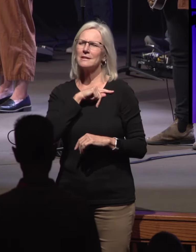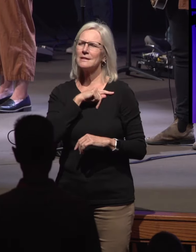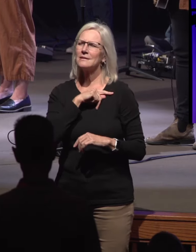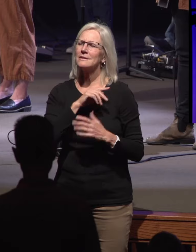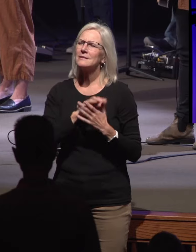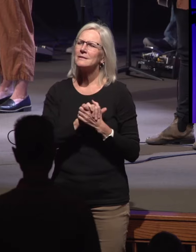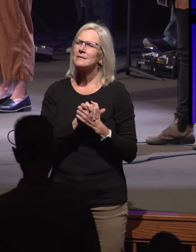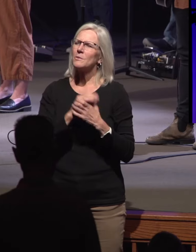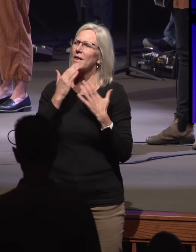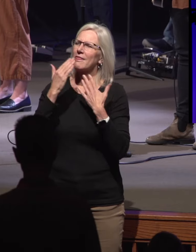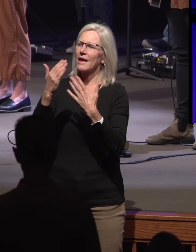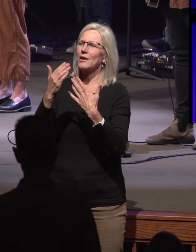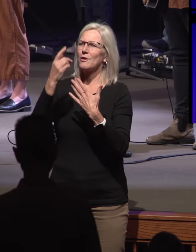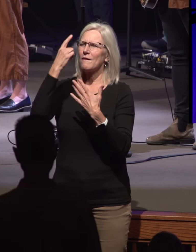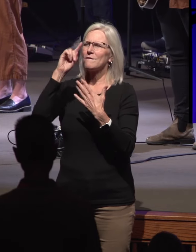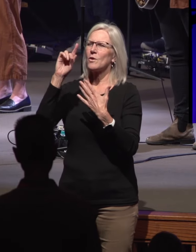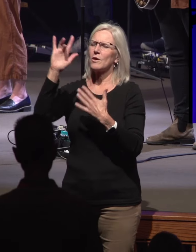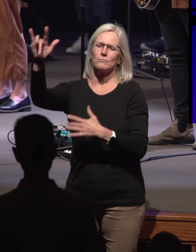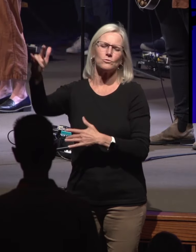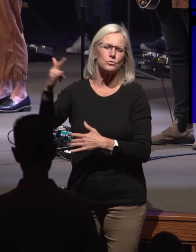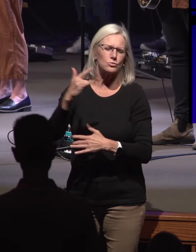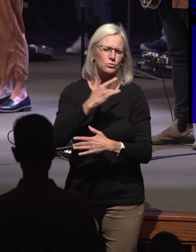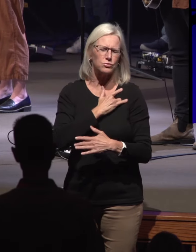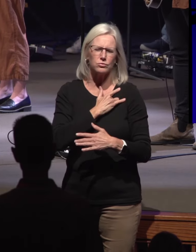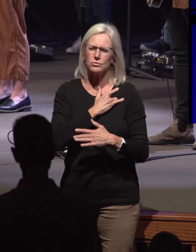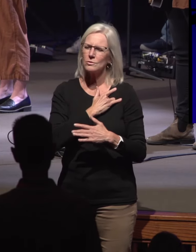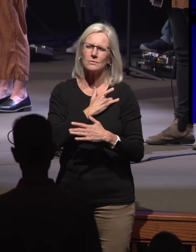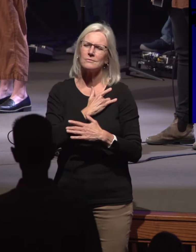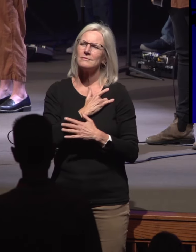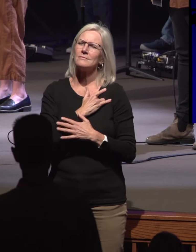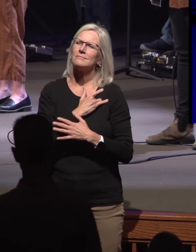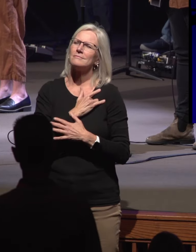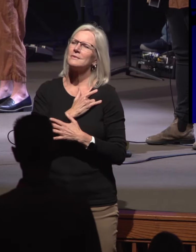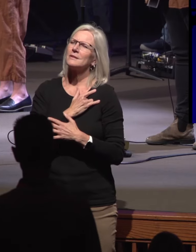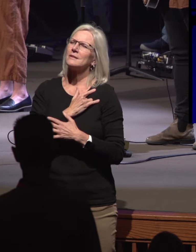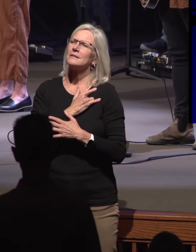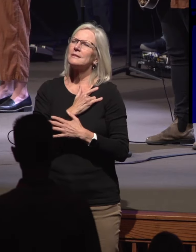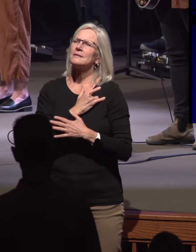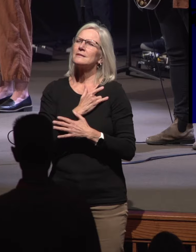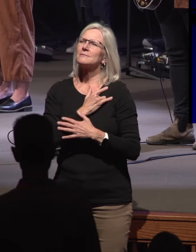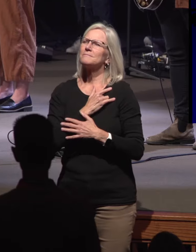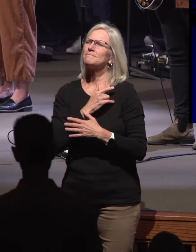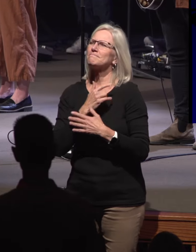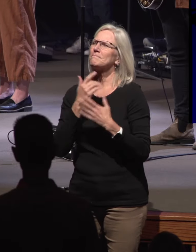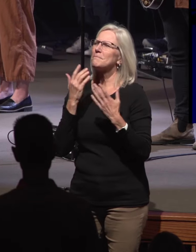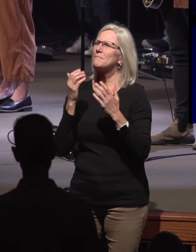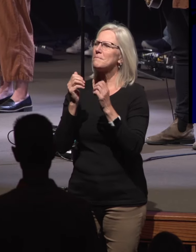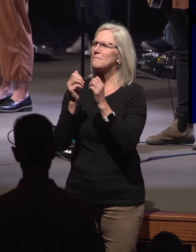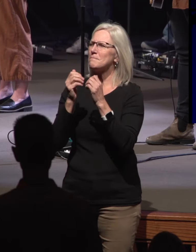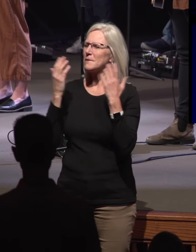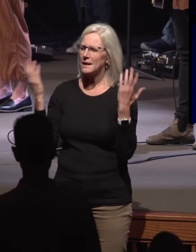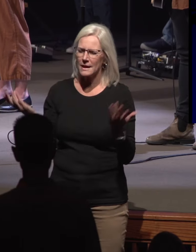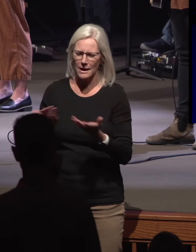We thank you for loving us so deeply. We ask that you be with us now as we open your